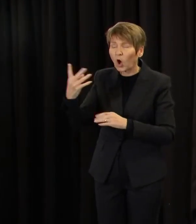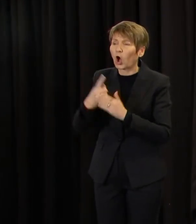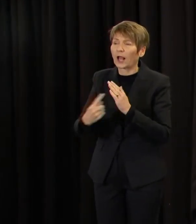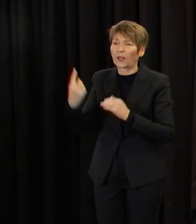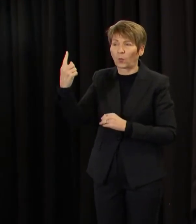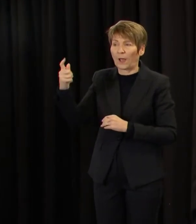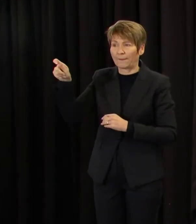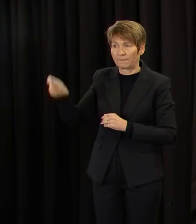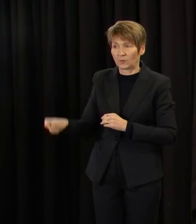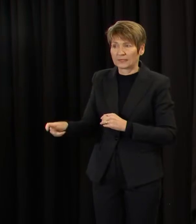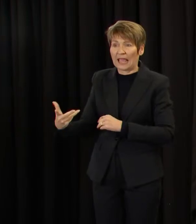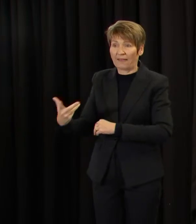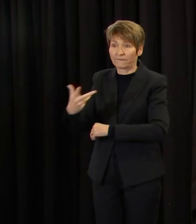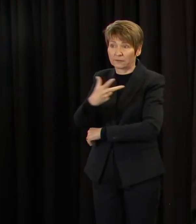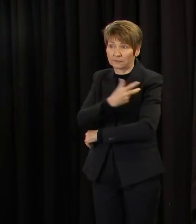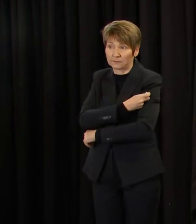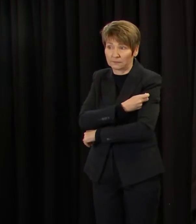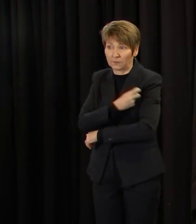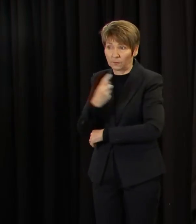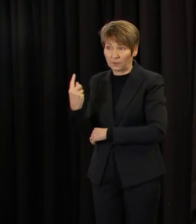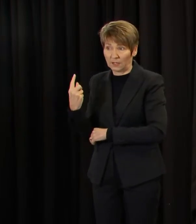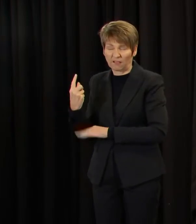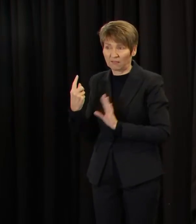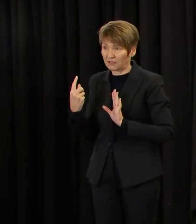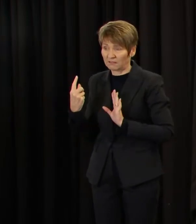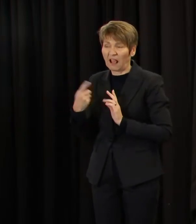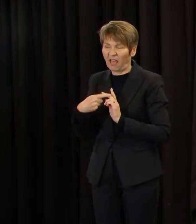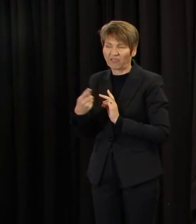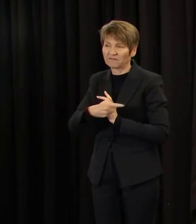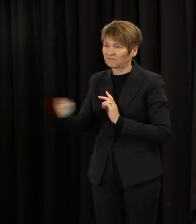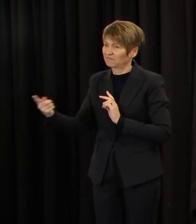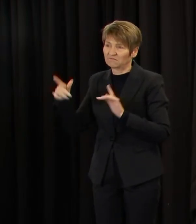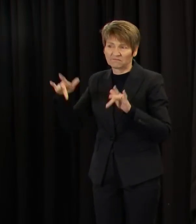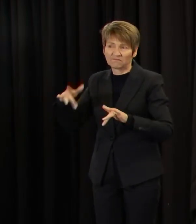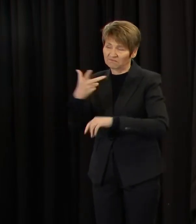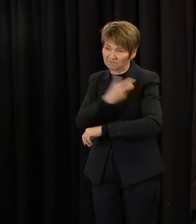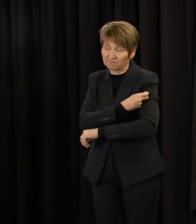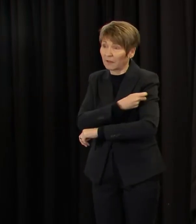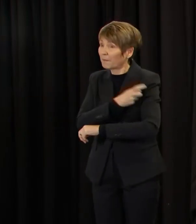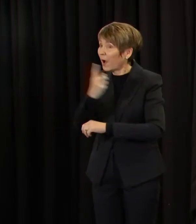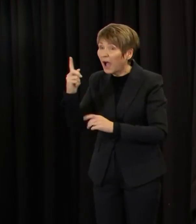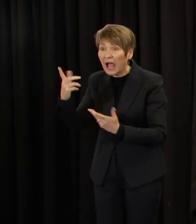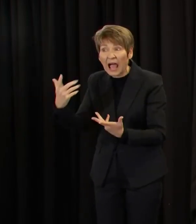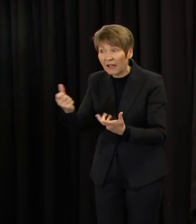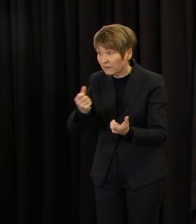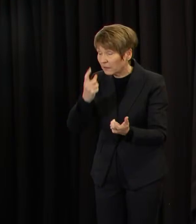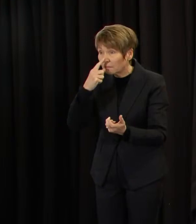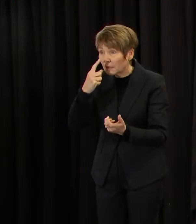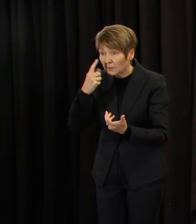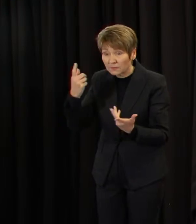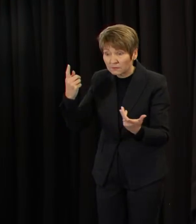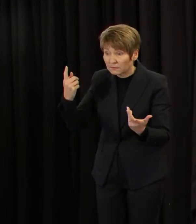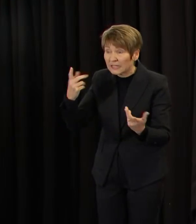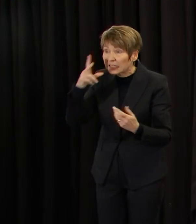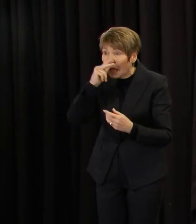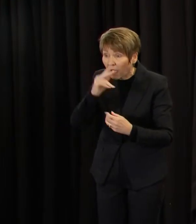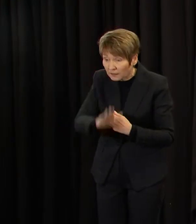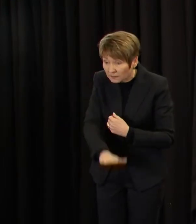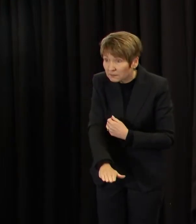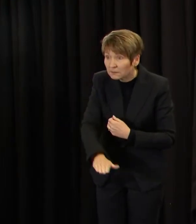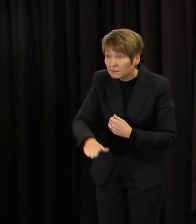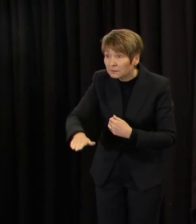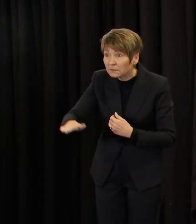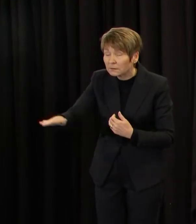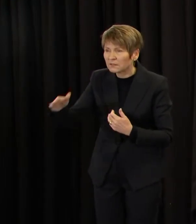vaccine so far. And the age profile, you know, we've got infants, we've got people in their 20s, 30s, 40s, 50s, etc. So